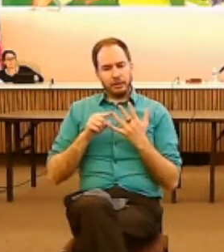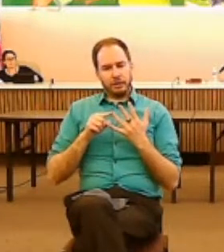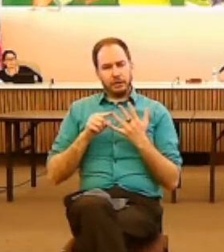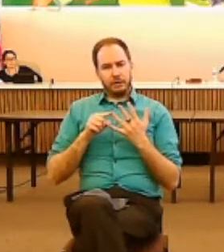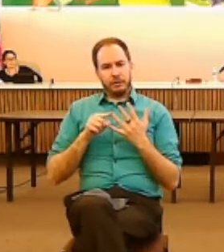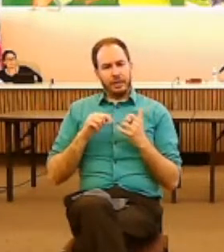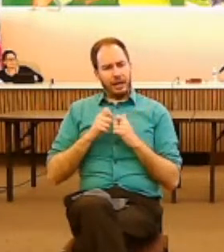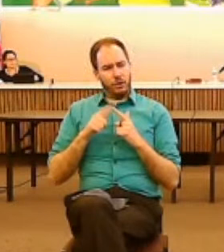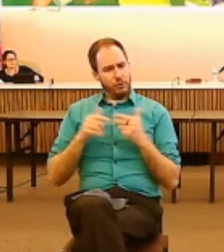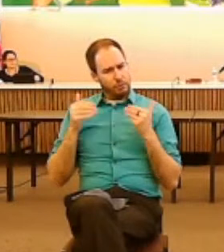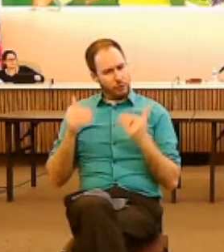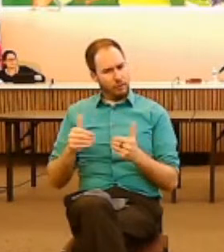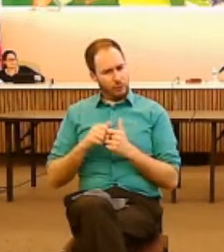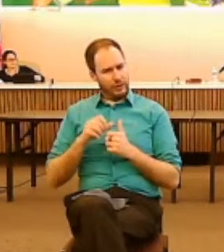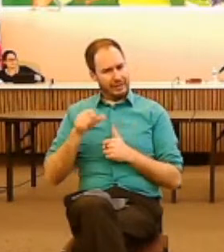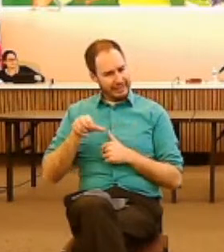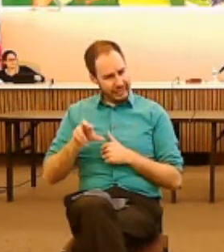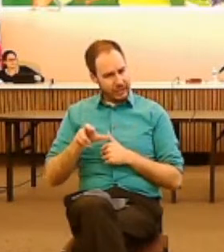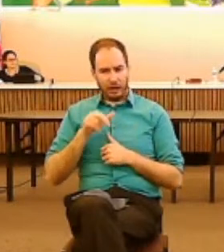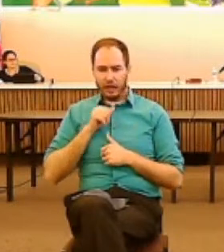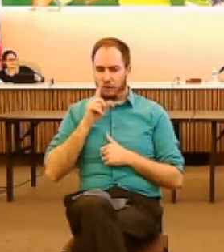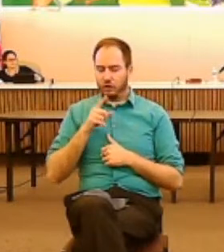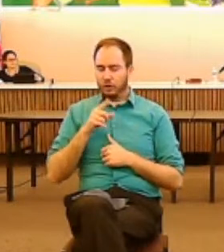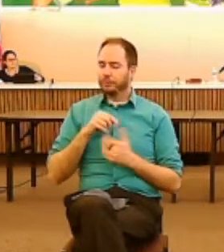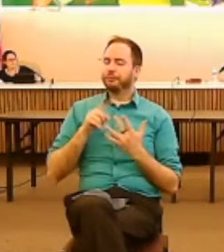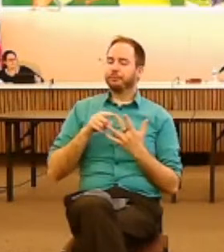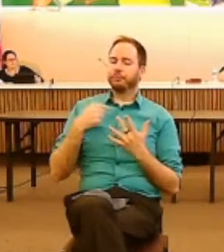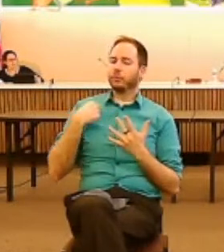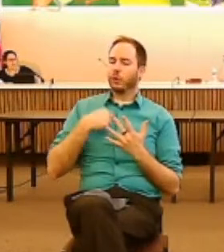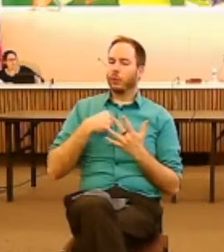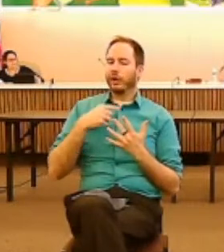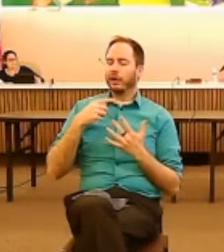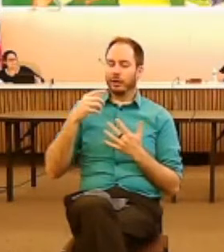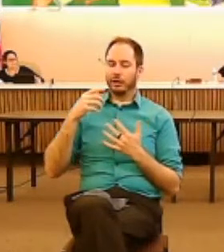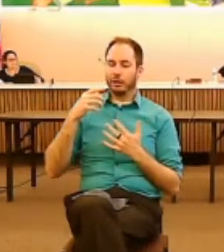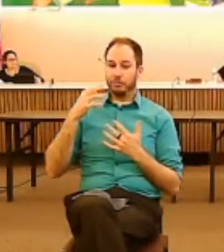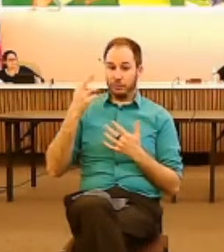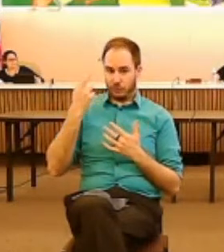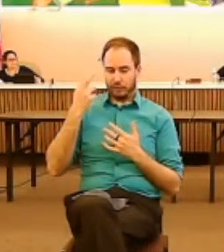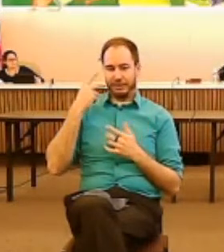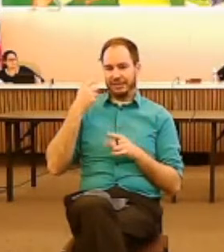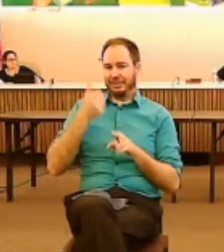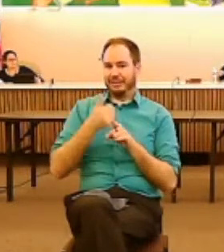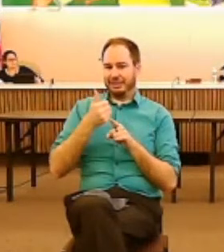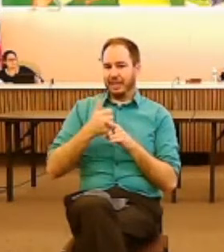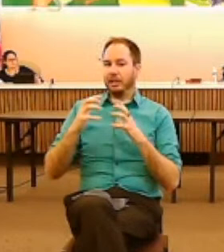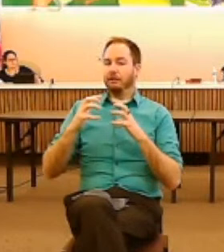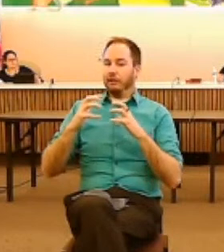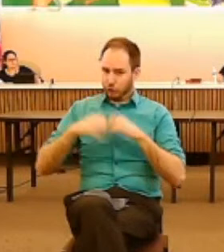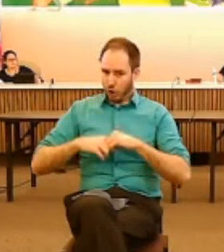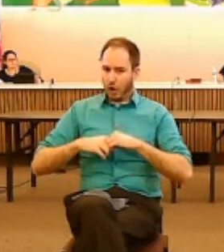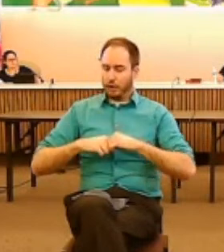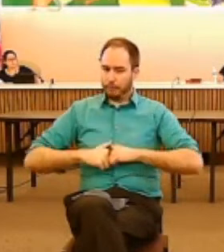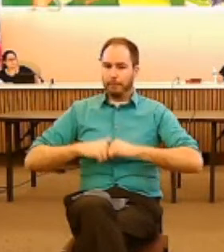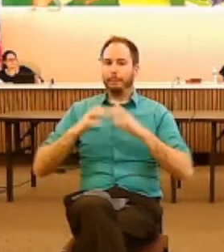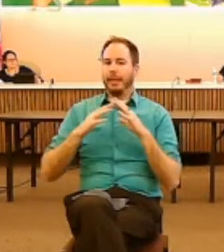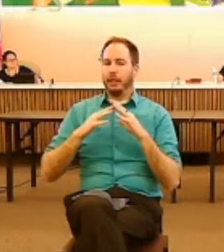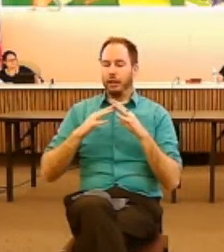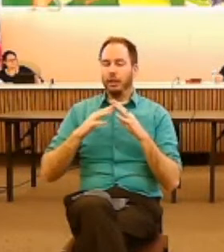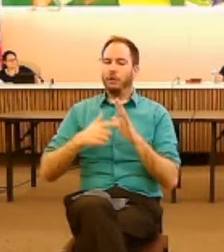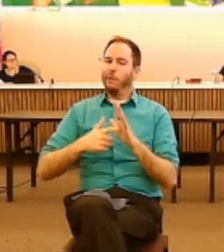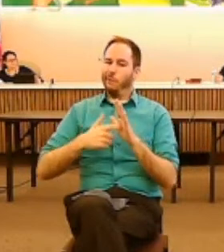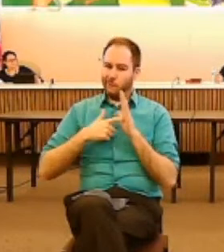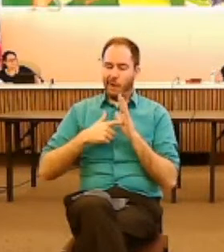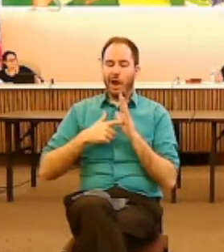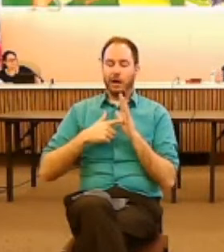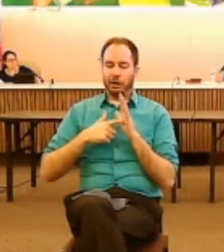moving forward with a seeker. I'm not entirely sure. We had a resolute, because again, because they are knocking down and rebuilding, it does